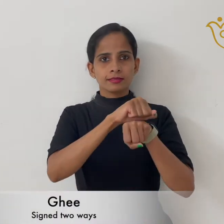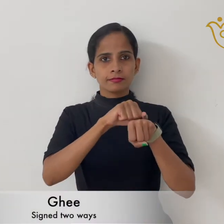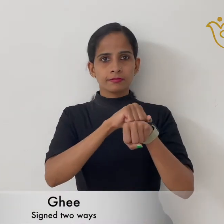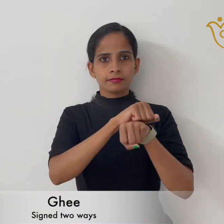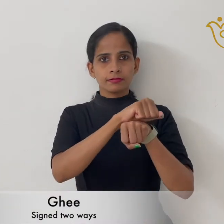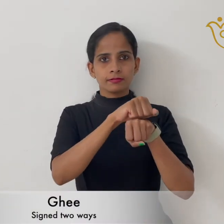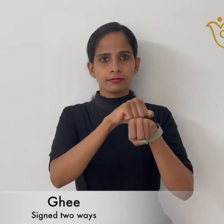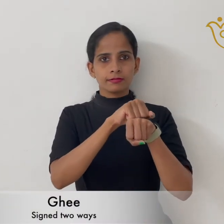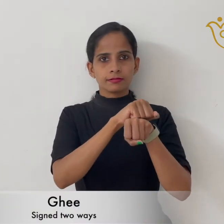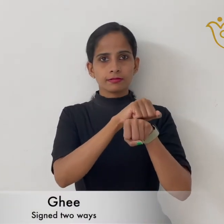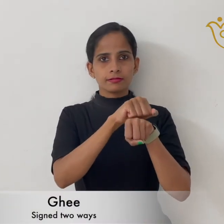ghee.